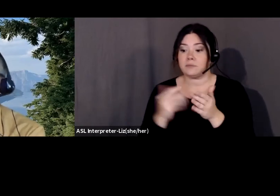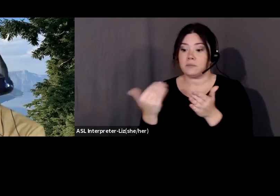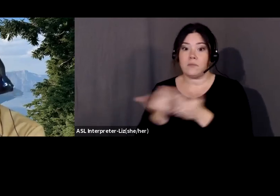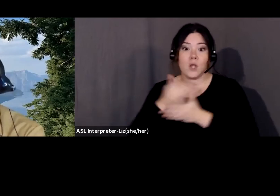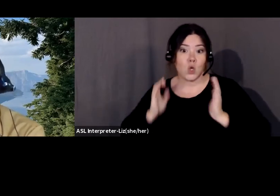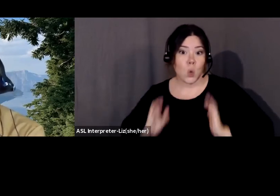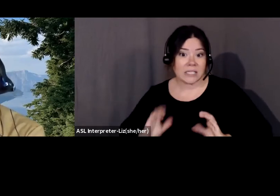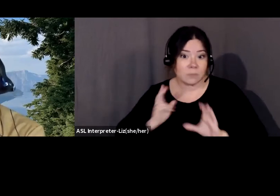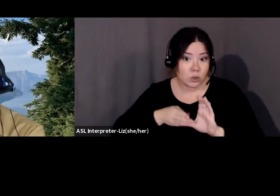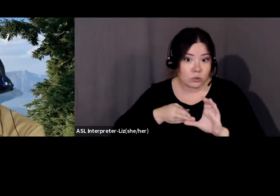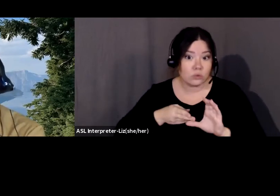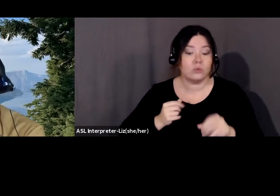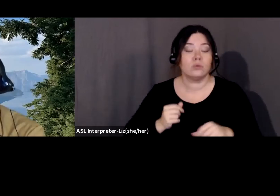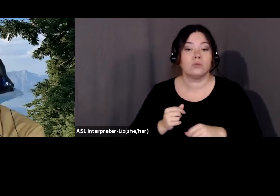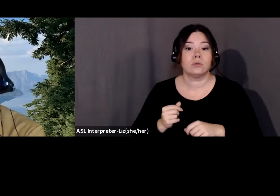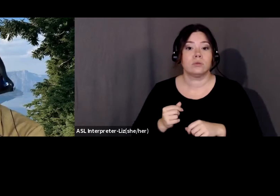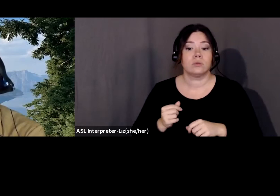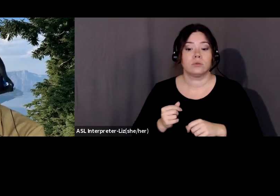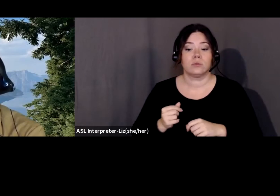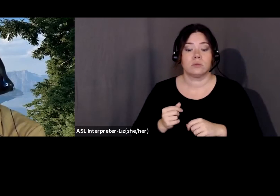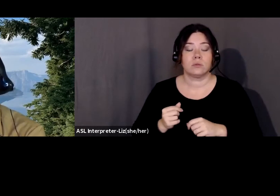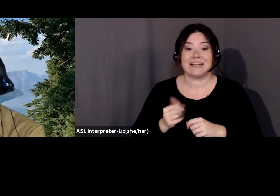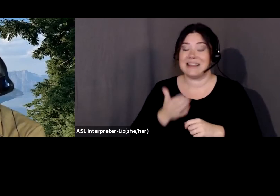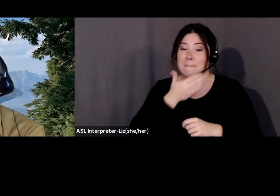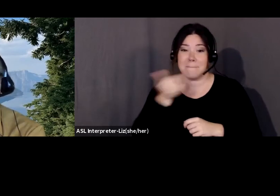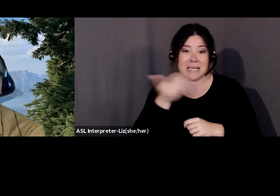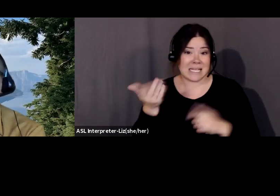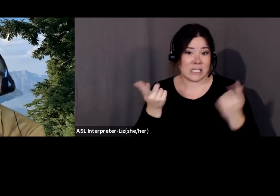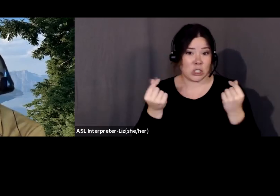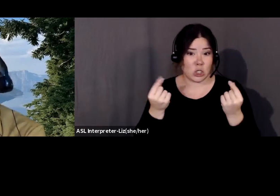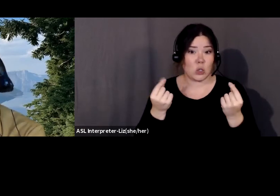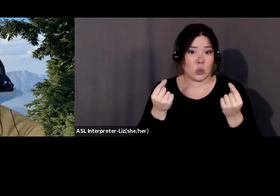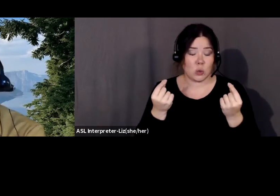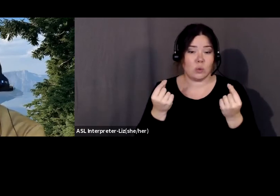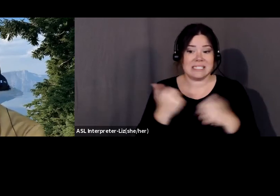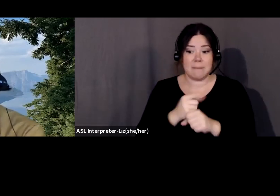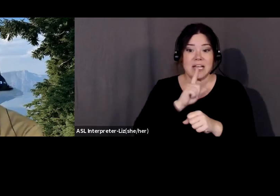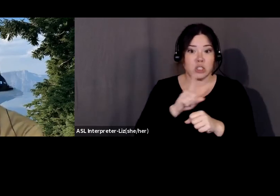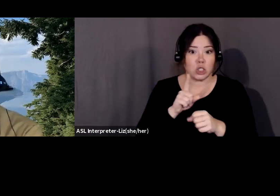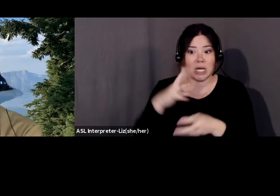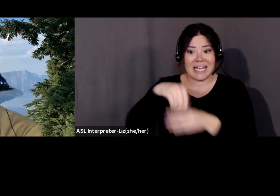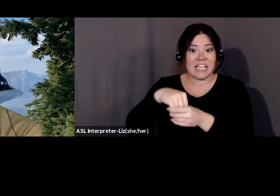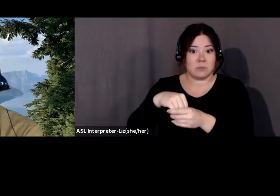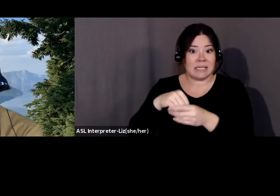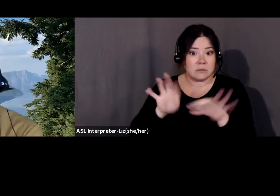one of the number one things you can do to increase the quality of your engagement is that you model these